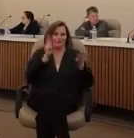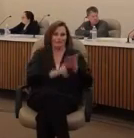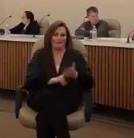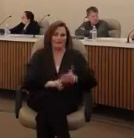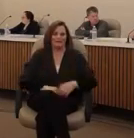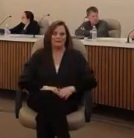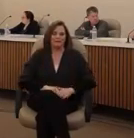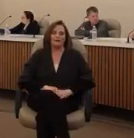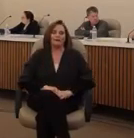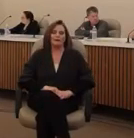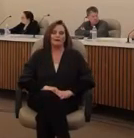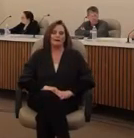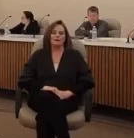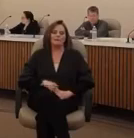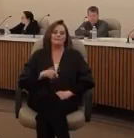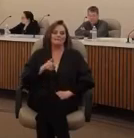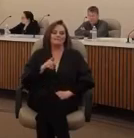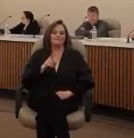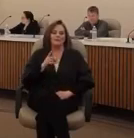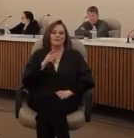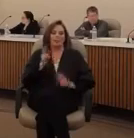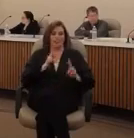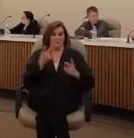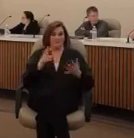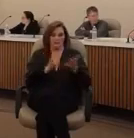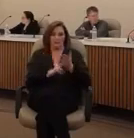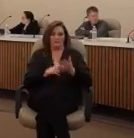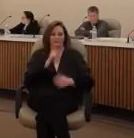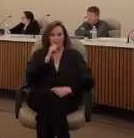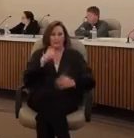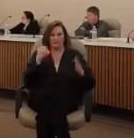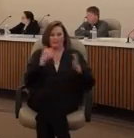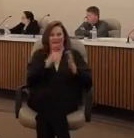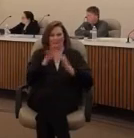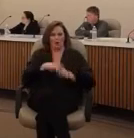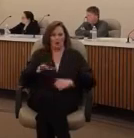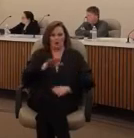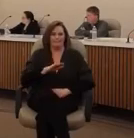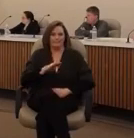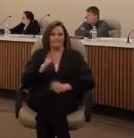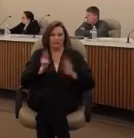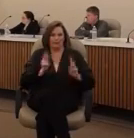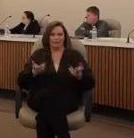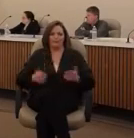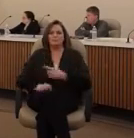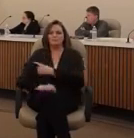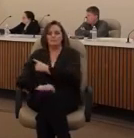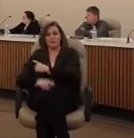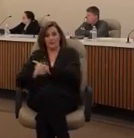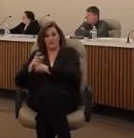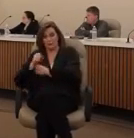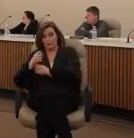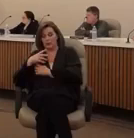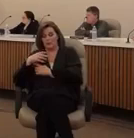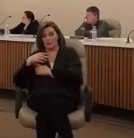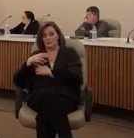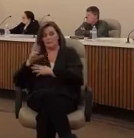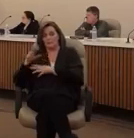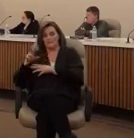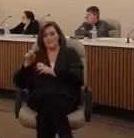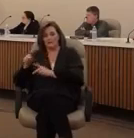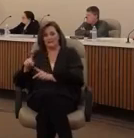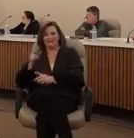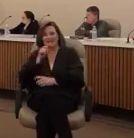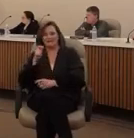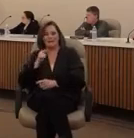were not neighborhood people. Yeah. How many people from the neighborhood signed it? Do you know? The petition I it was haven't not submitted on this